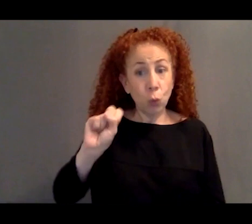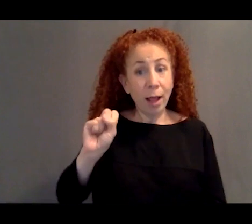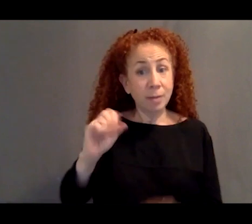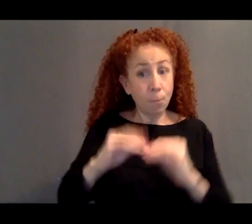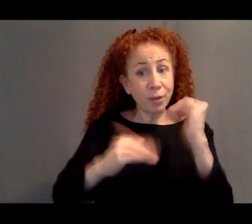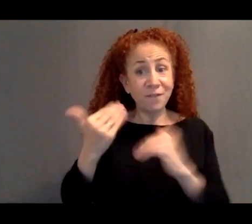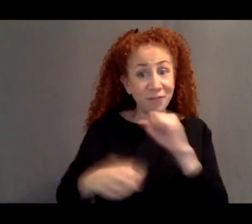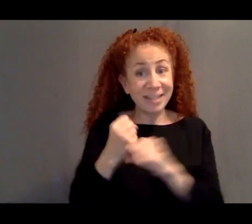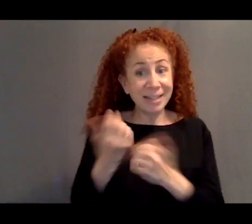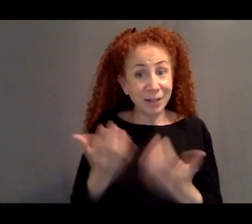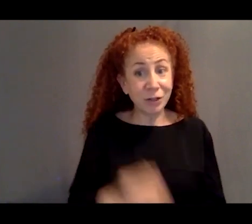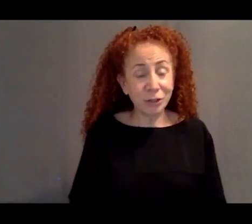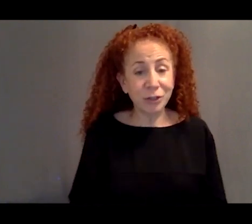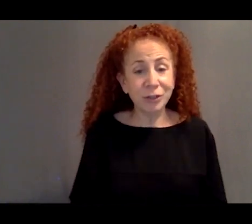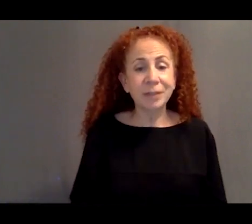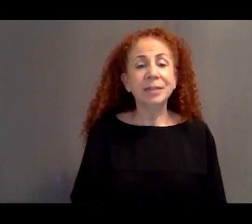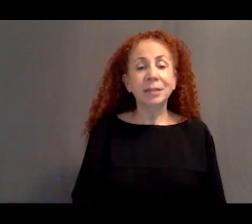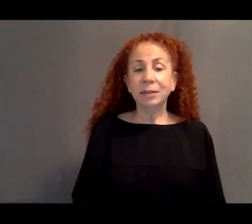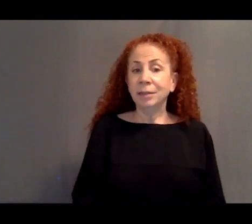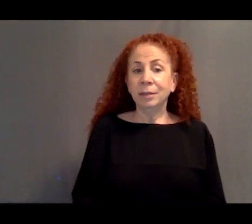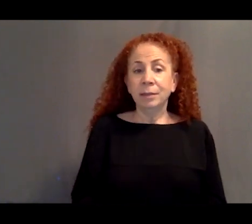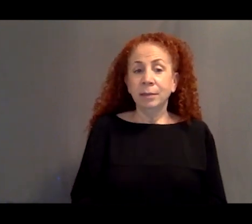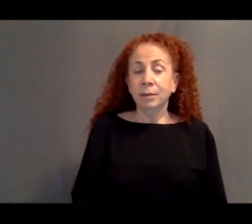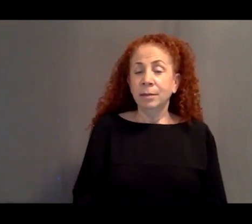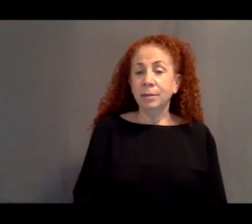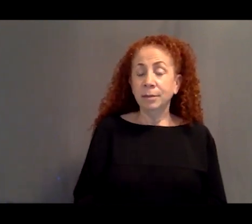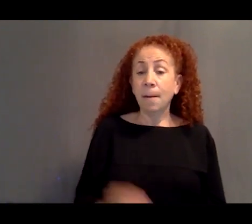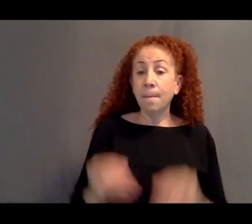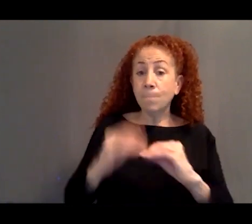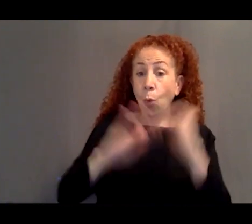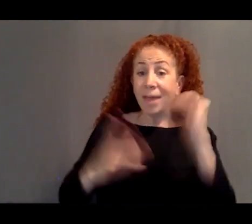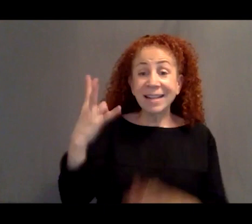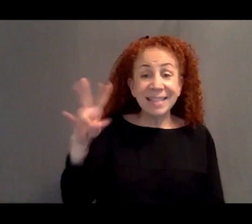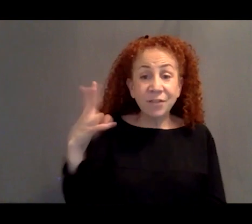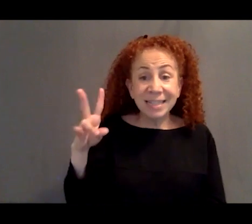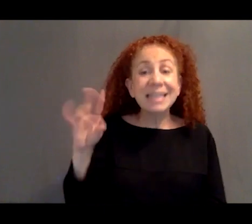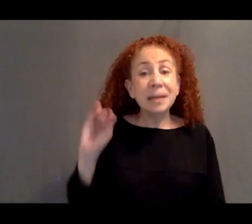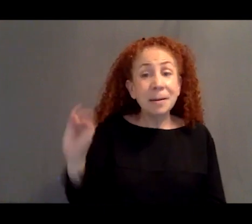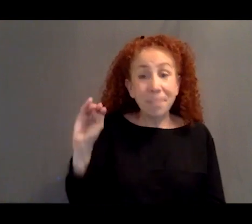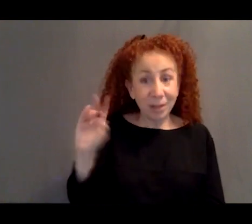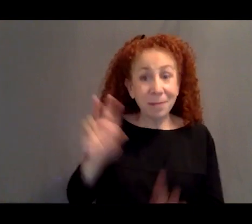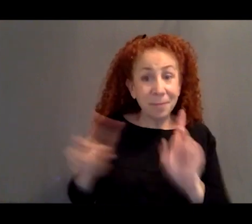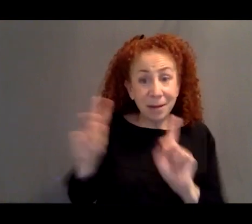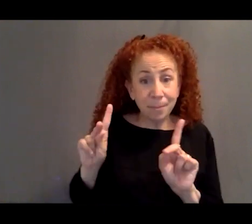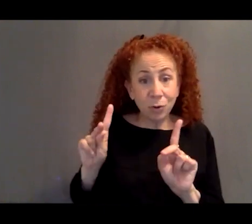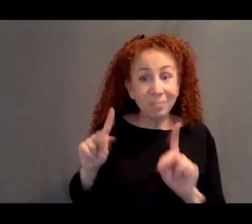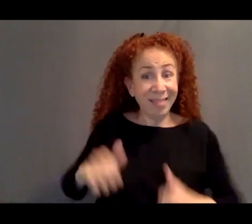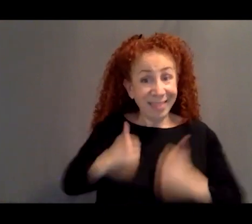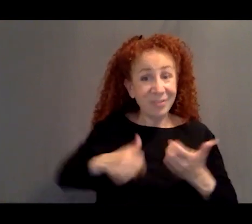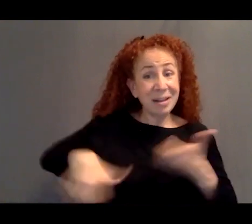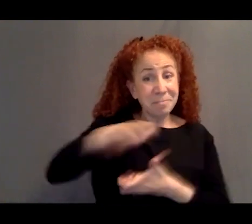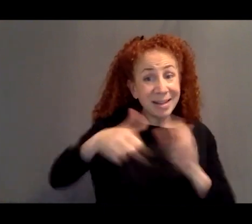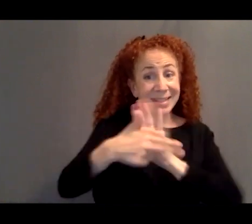States. There are more than now 17 million people who are living in mixed status